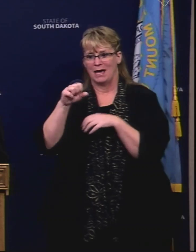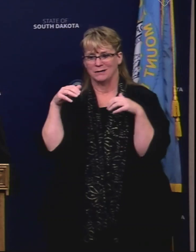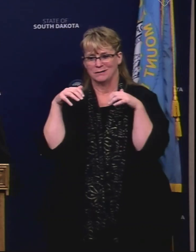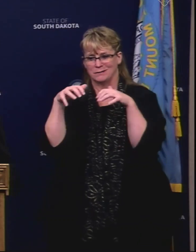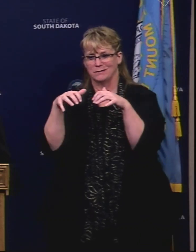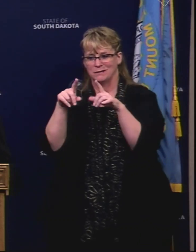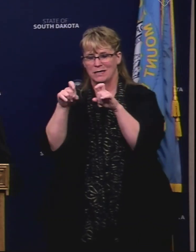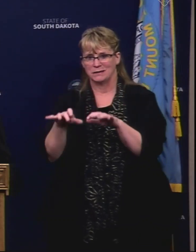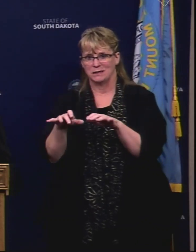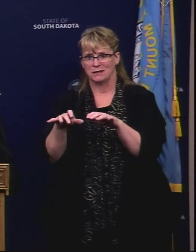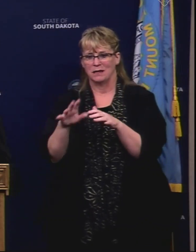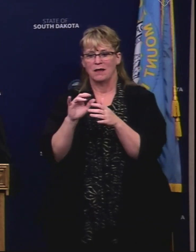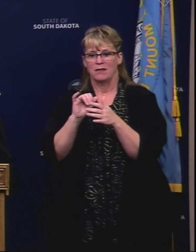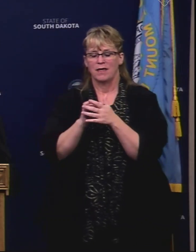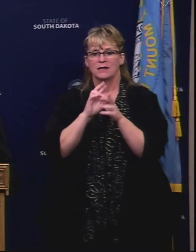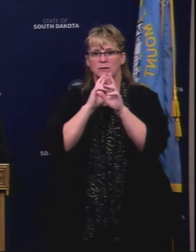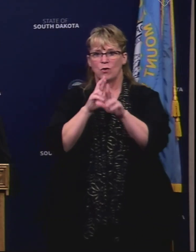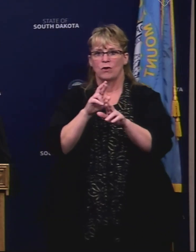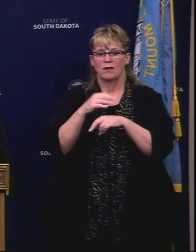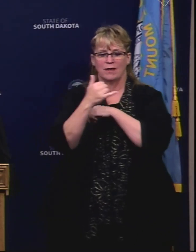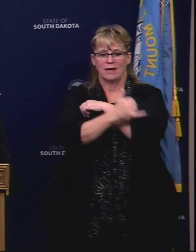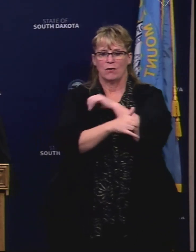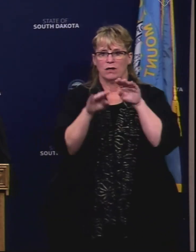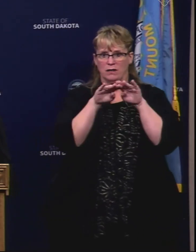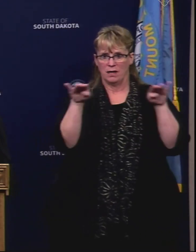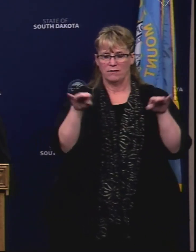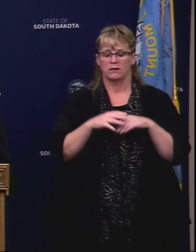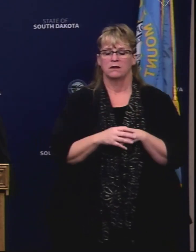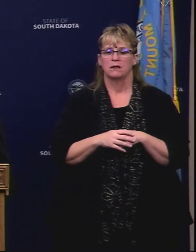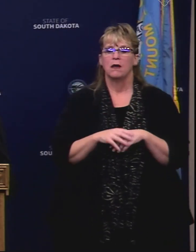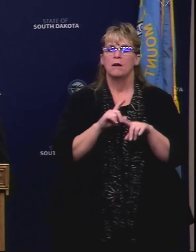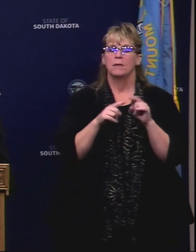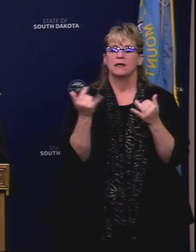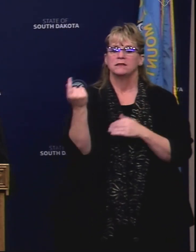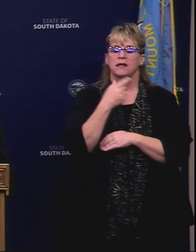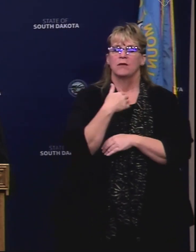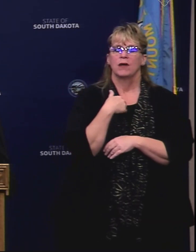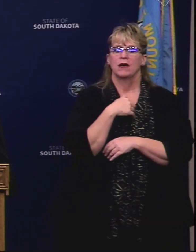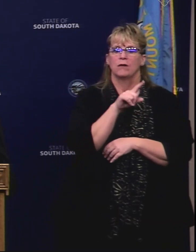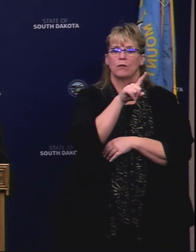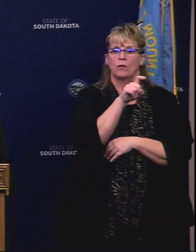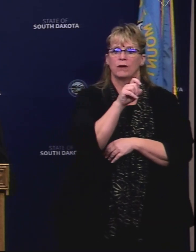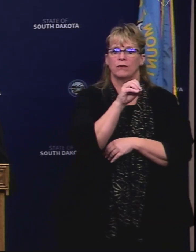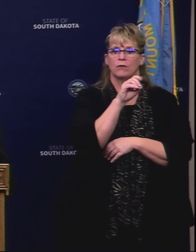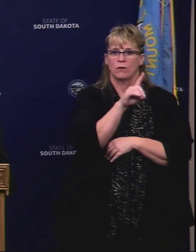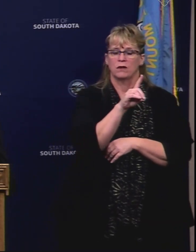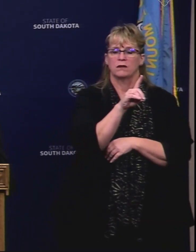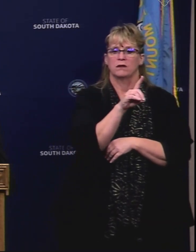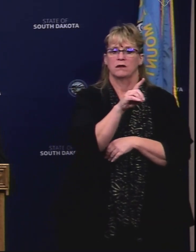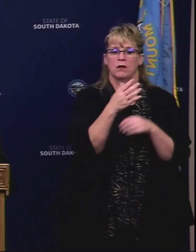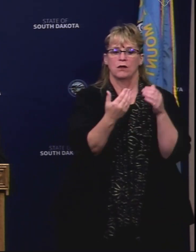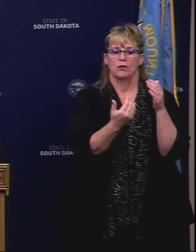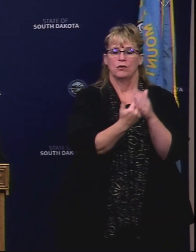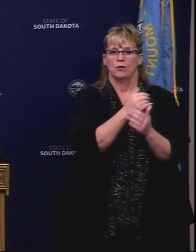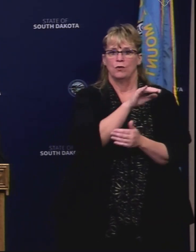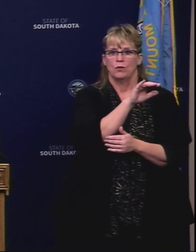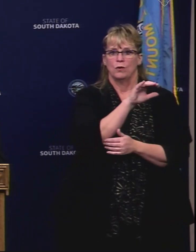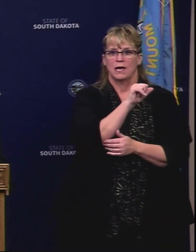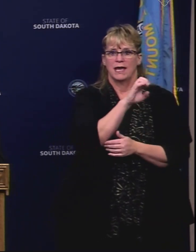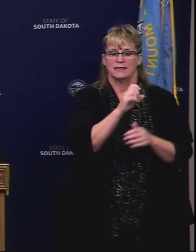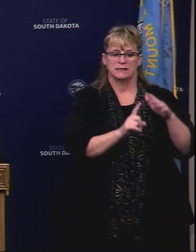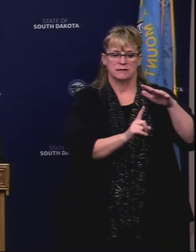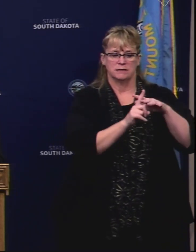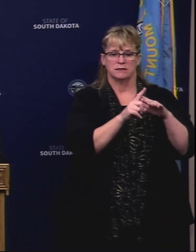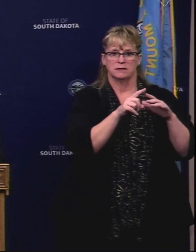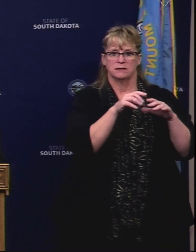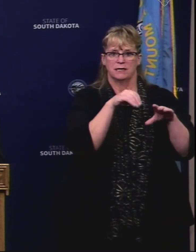are reported at the county level, but we did provide the update today. We have 101 new cases of